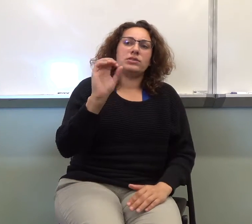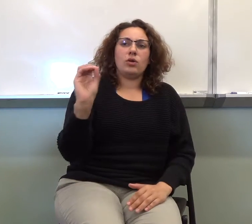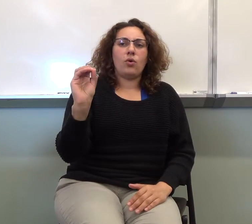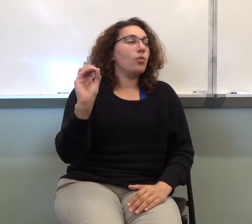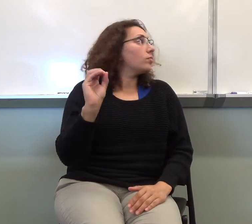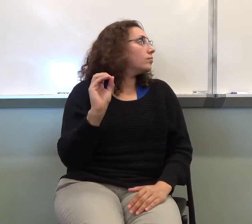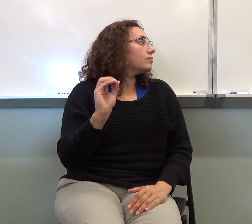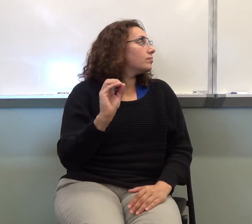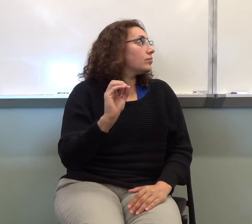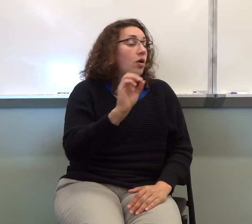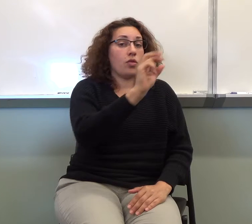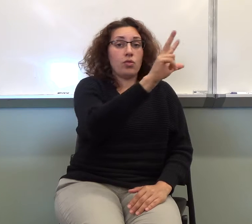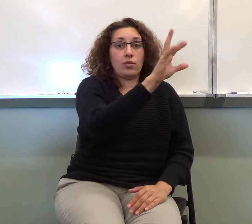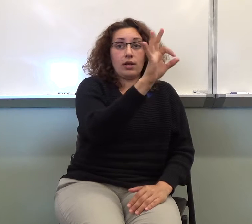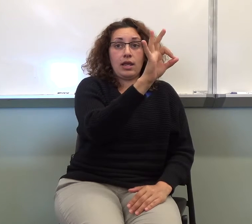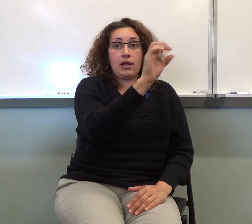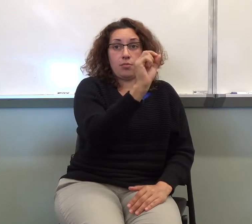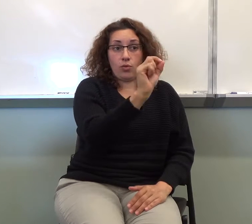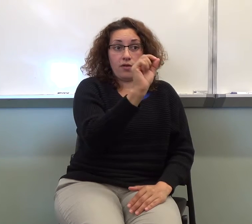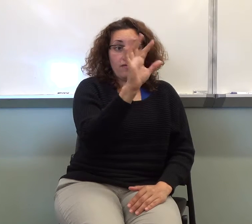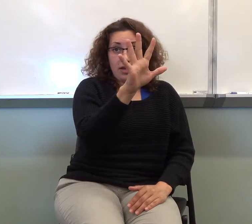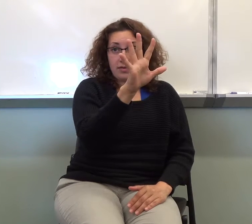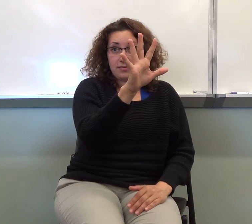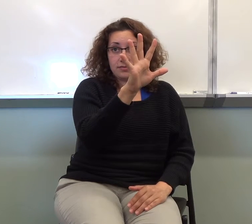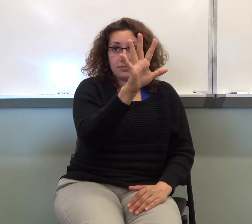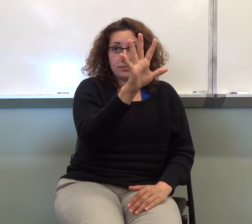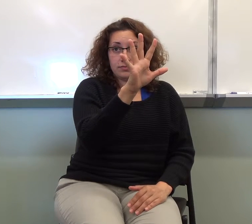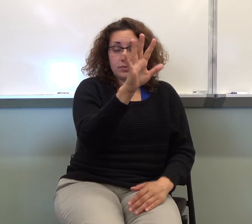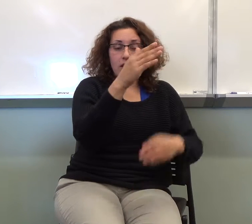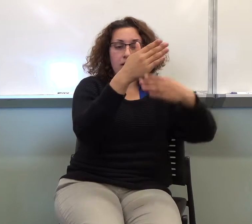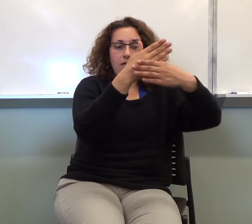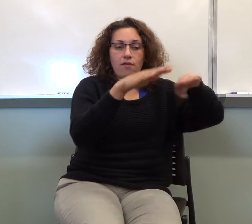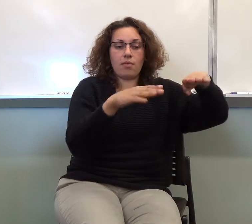of 39.5 and divided by 11.